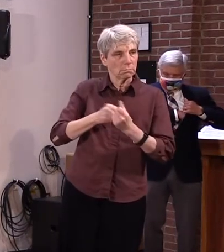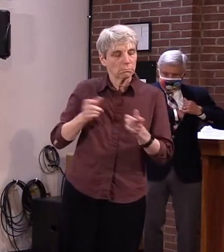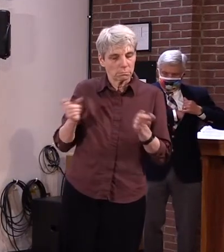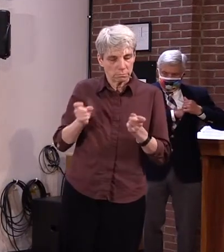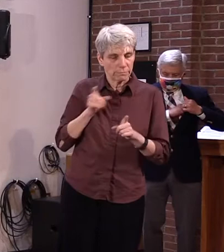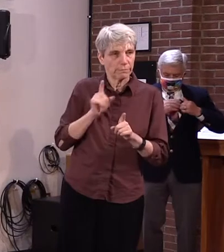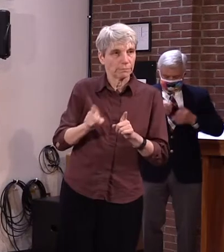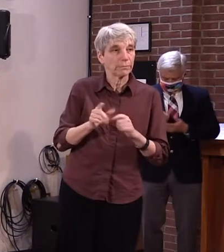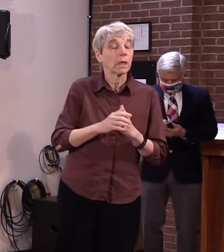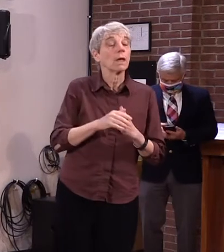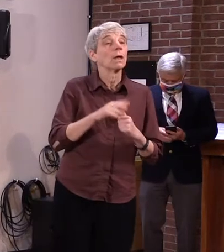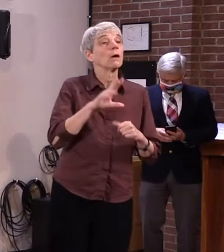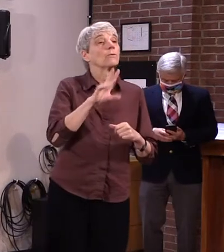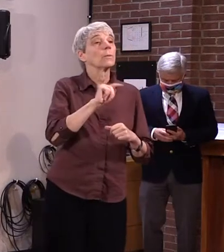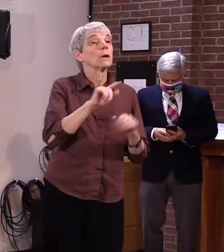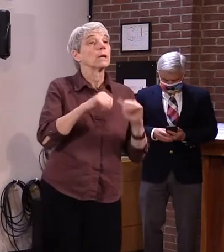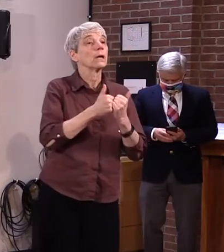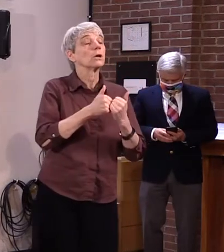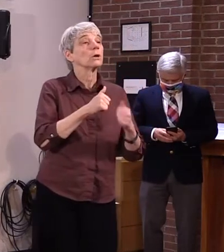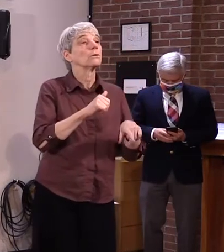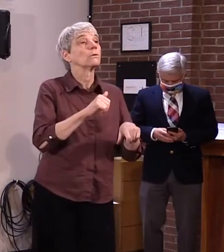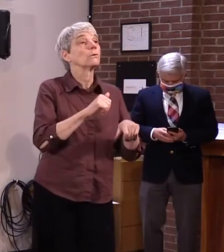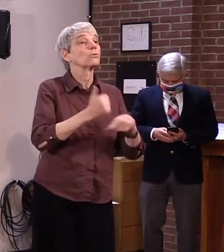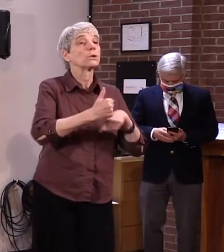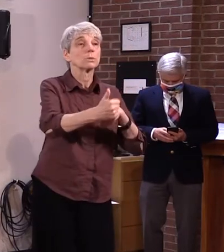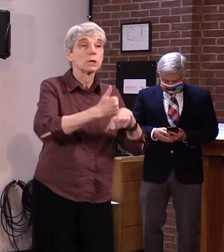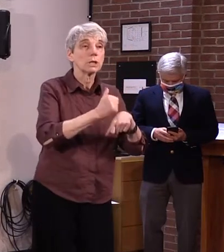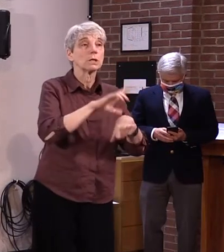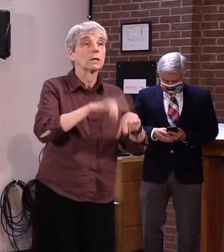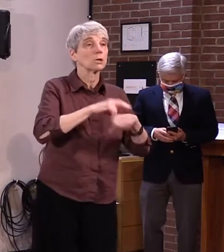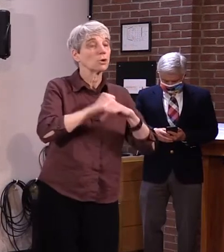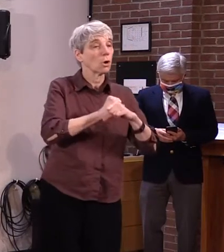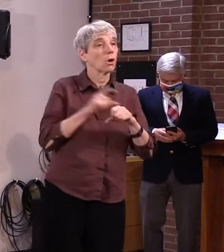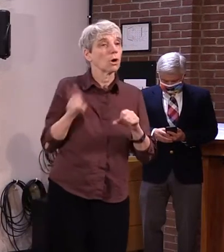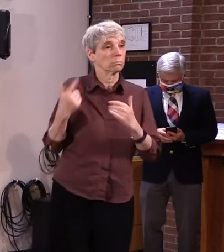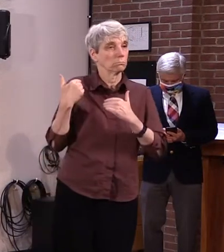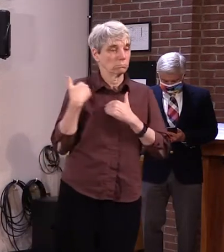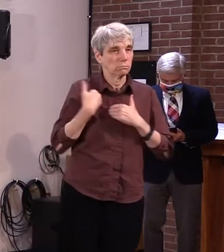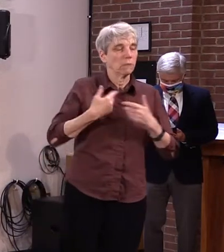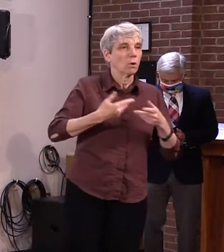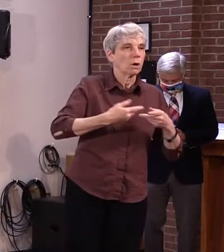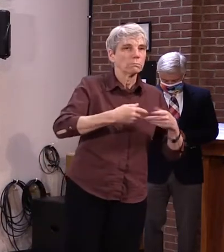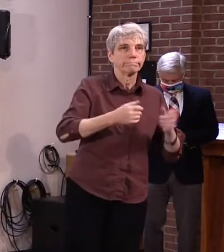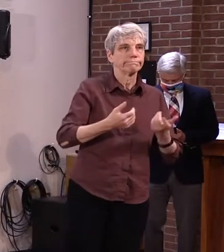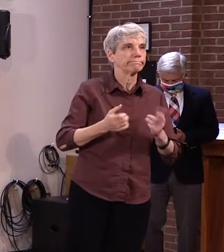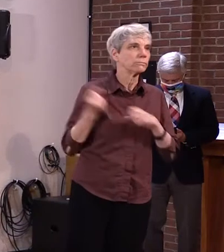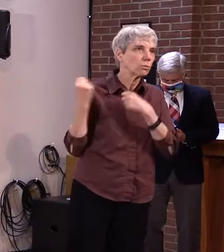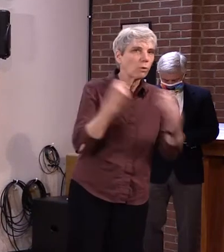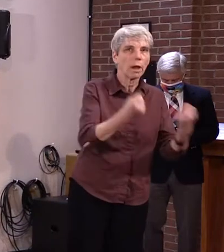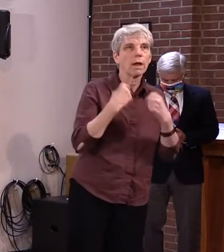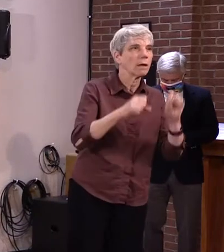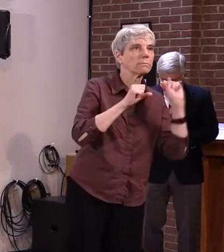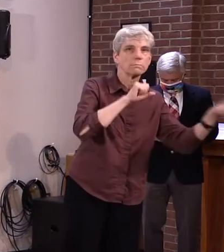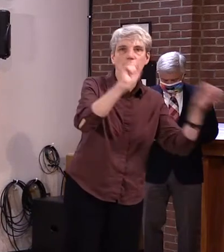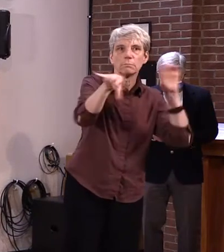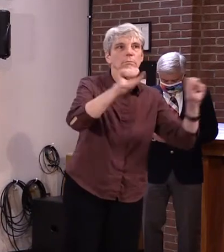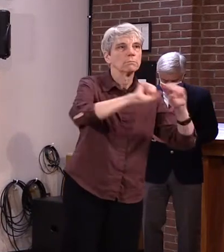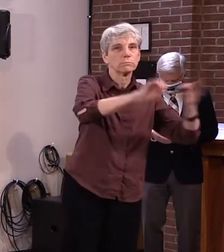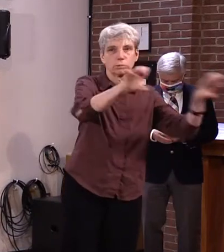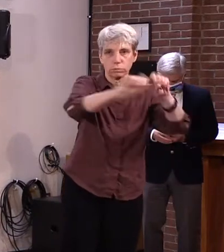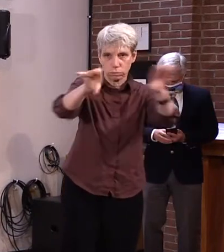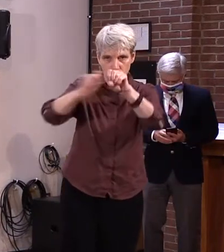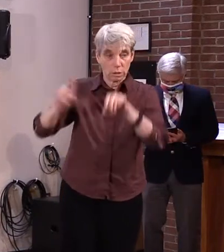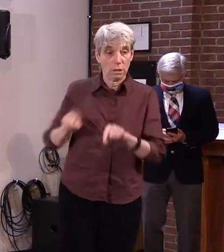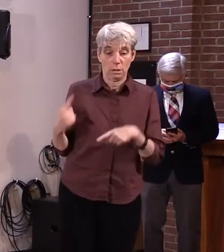Agency of Transportation and the National Guard. And to date, the team that makes up this warehouse and the delivery teams have distributed